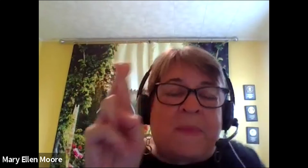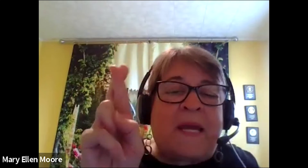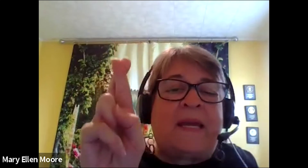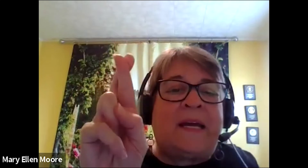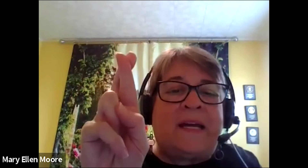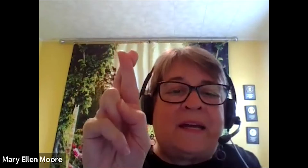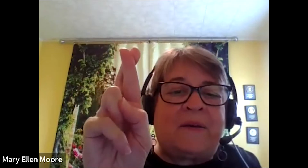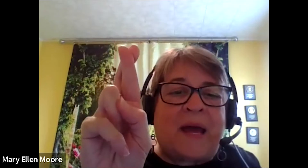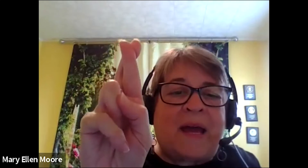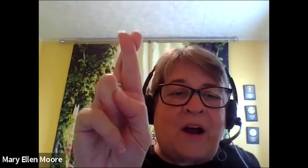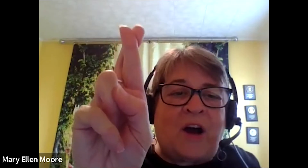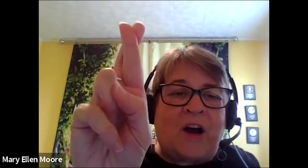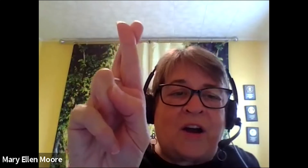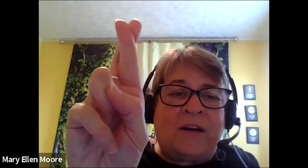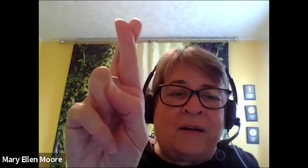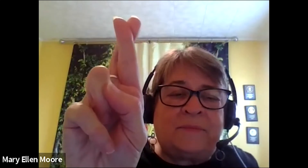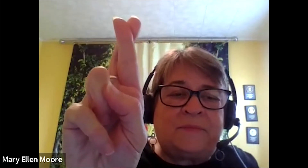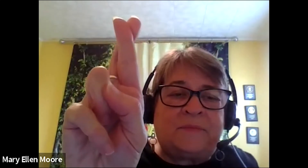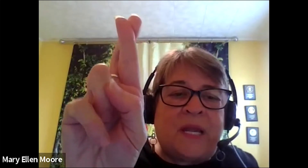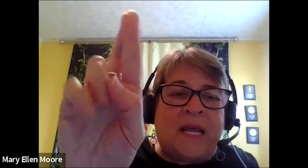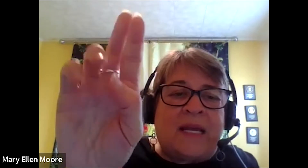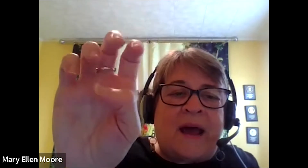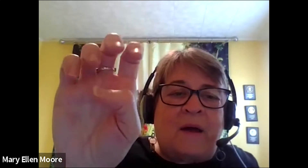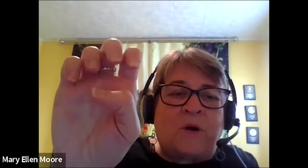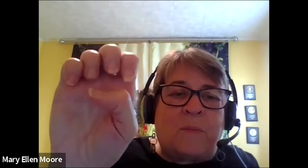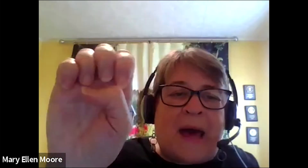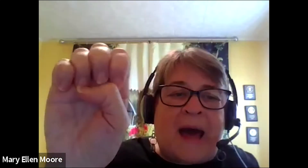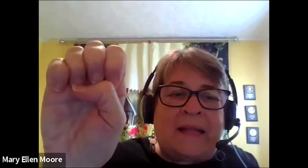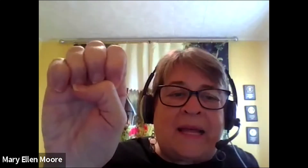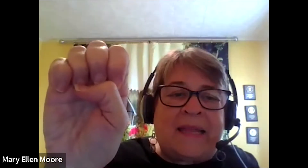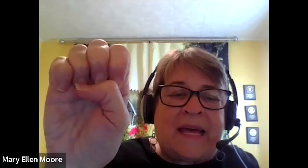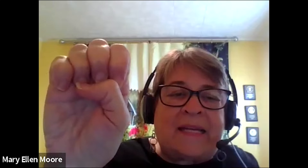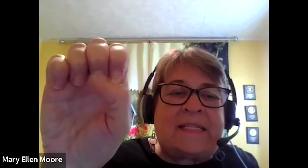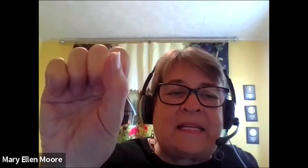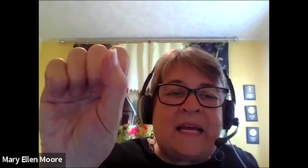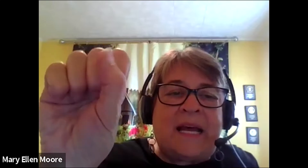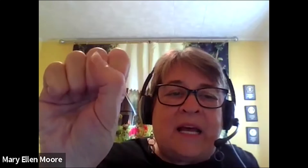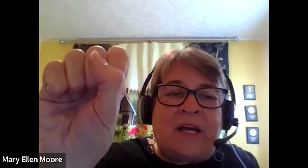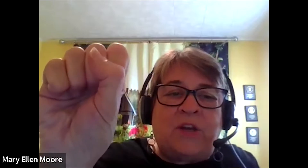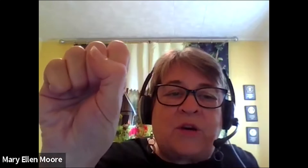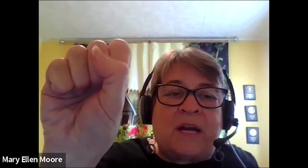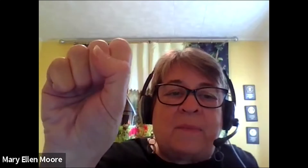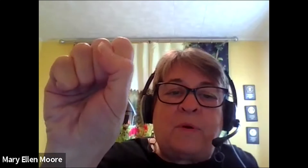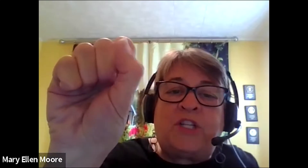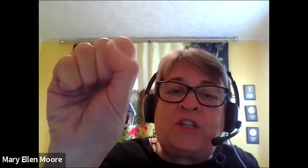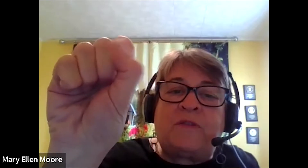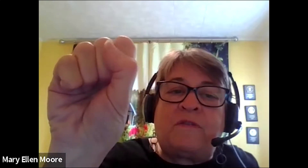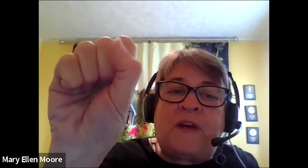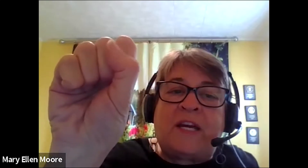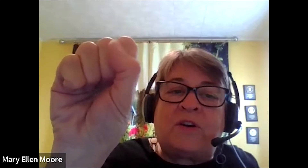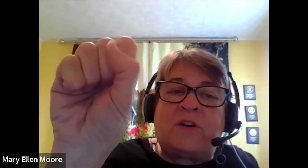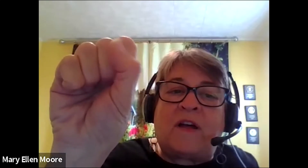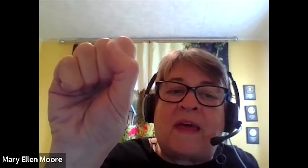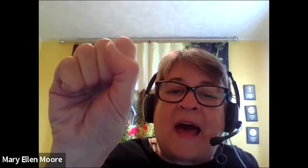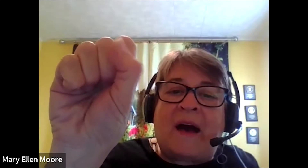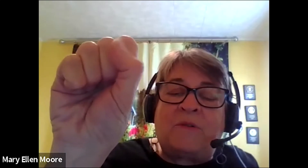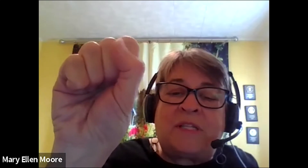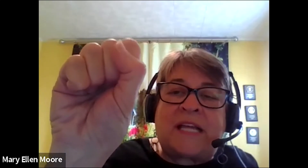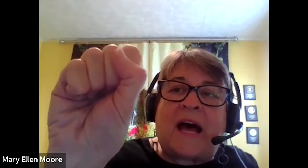something. Okay, R. Now go back like this. You're going to put your finger on the